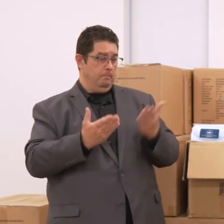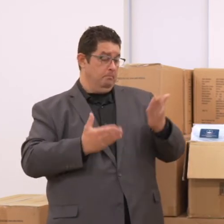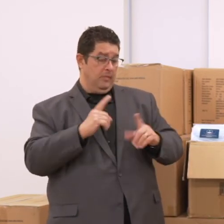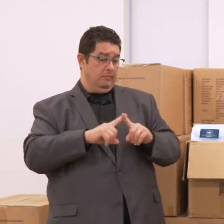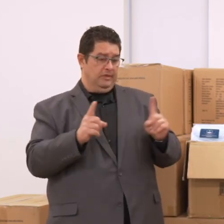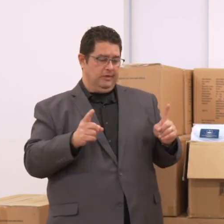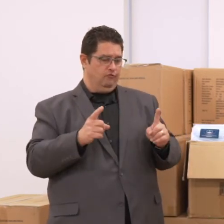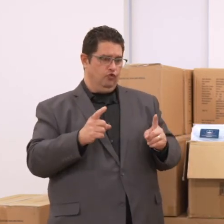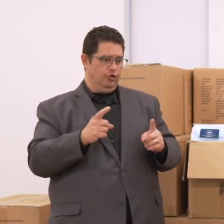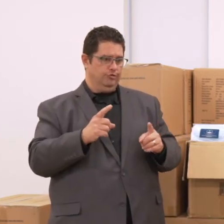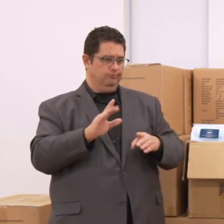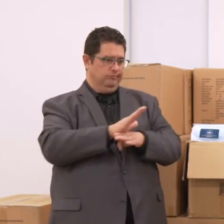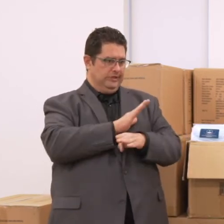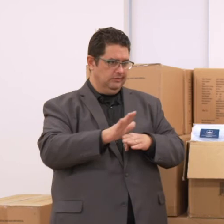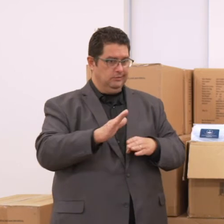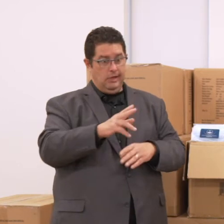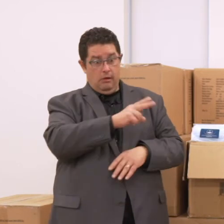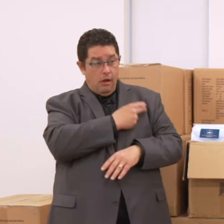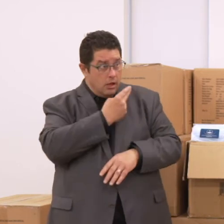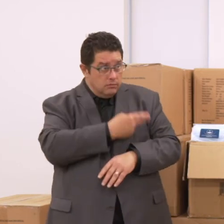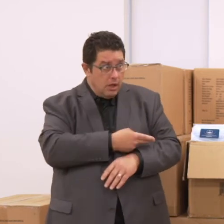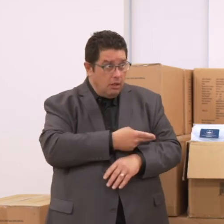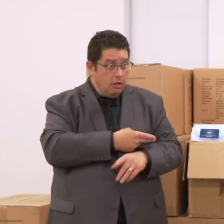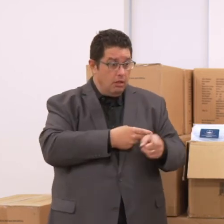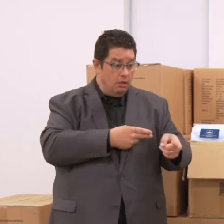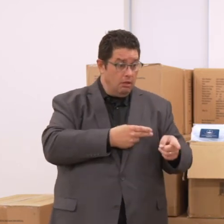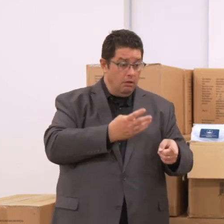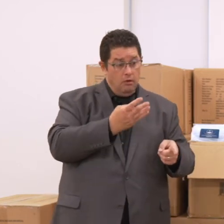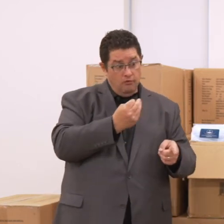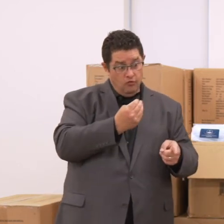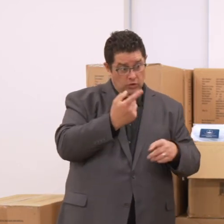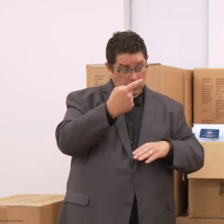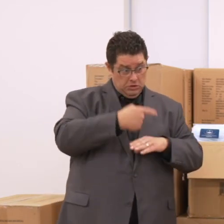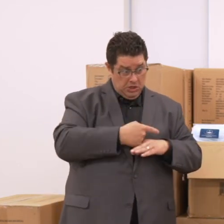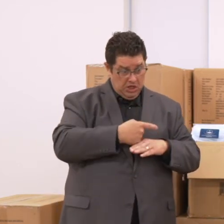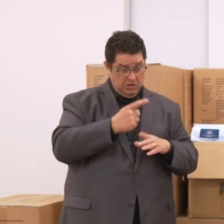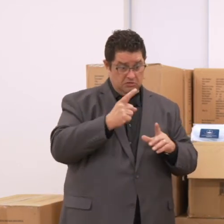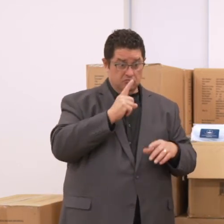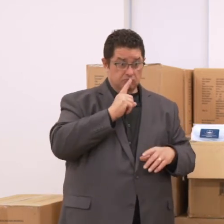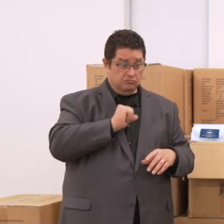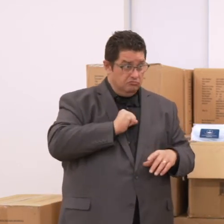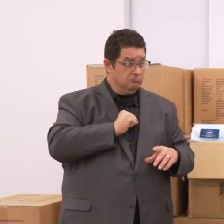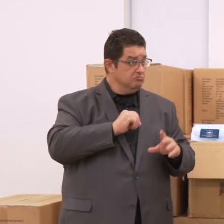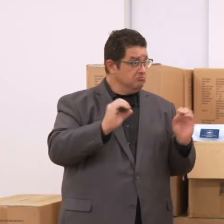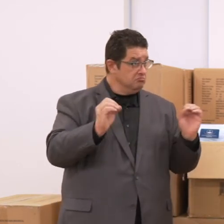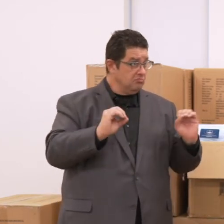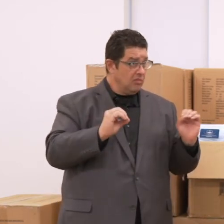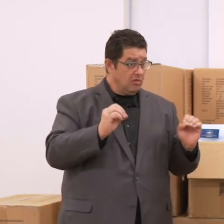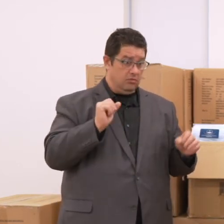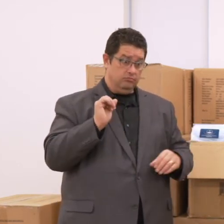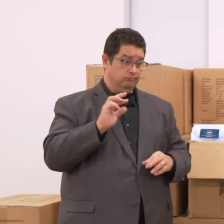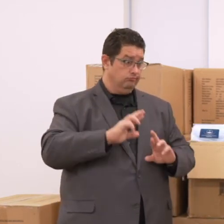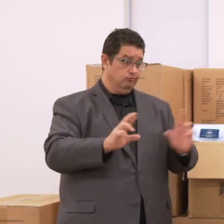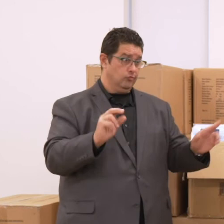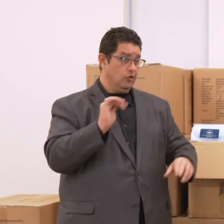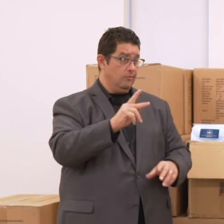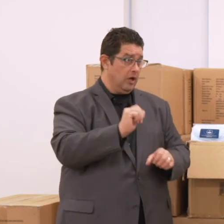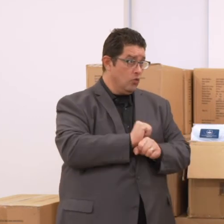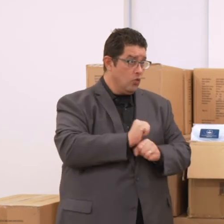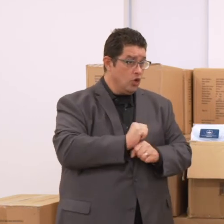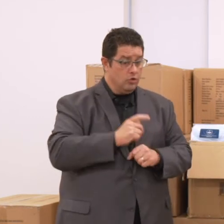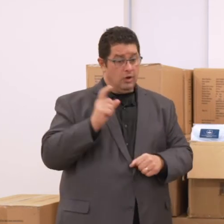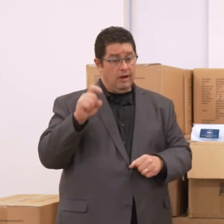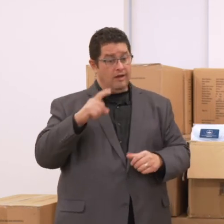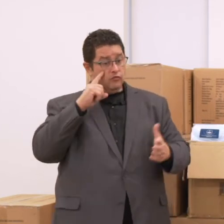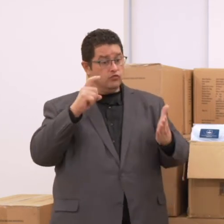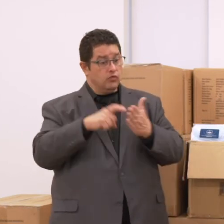in a high-risk environment like a hospital, but I believe 14 days after your symptoms are over, you're ready to go back to work. We have to